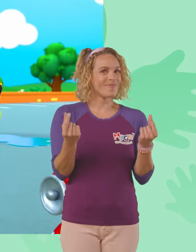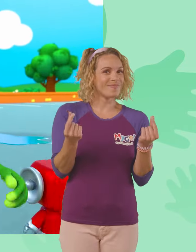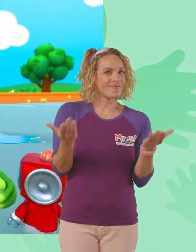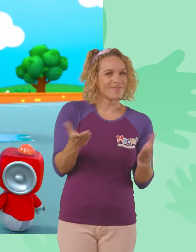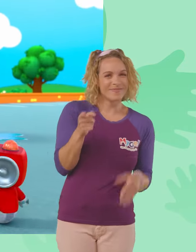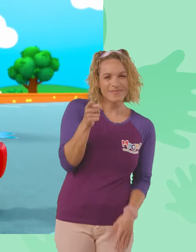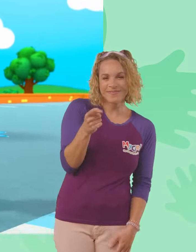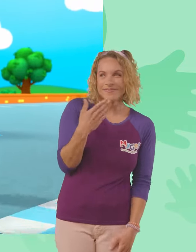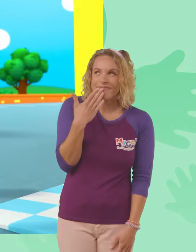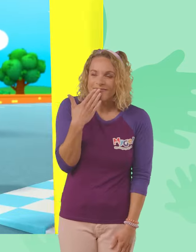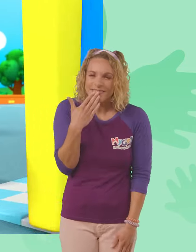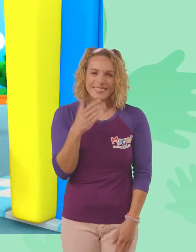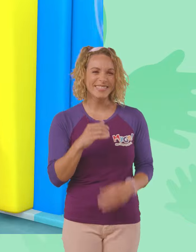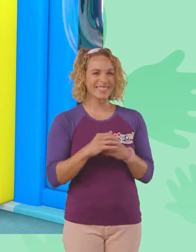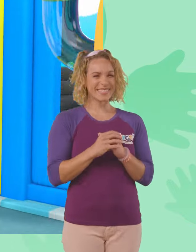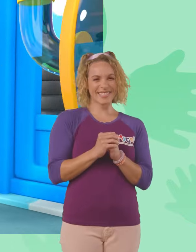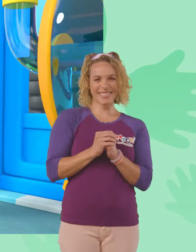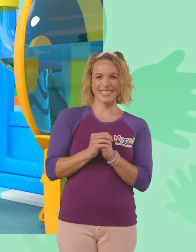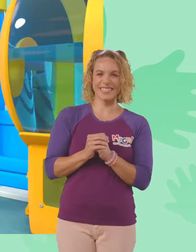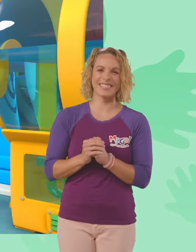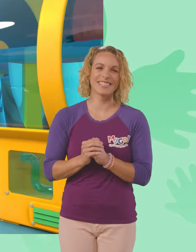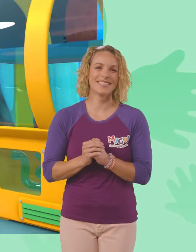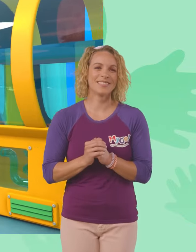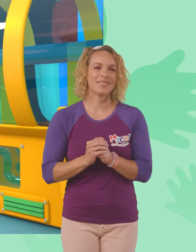me guess what you're here for.